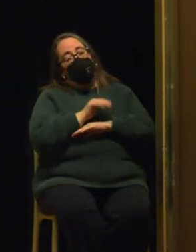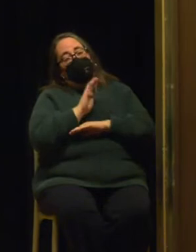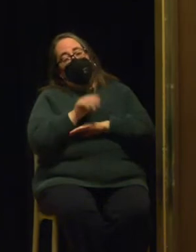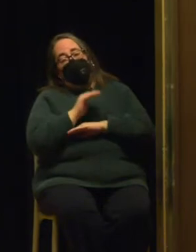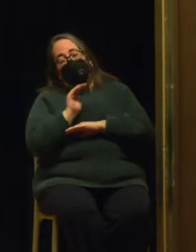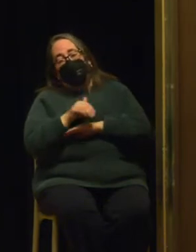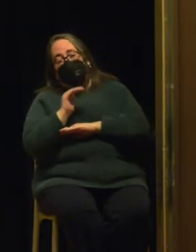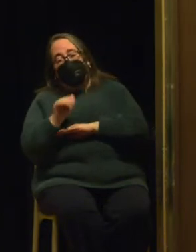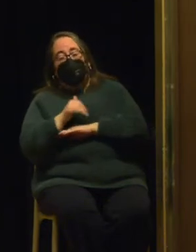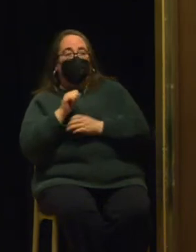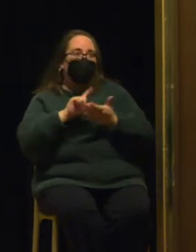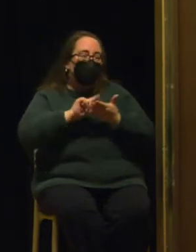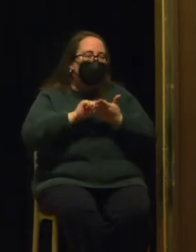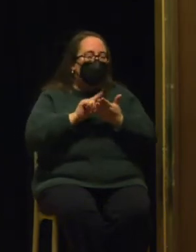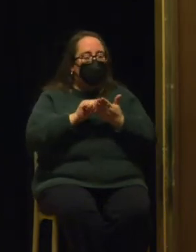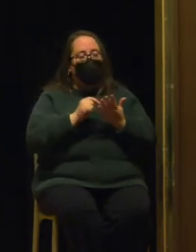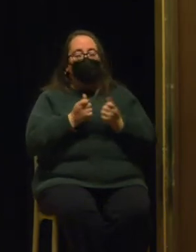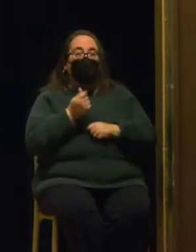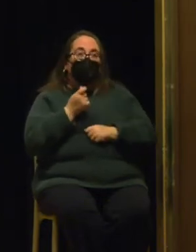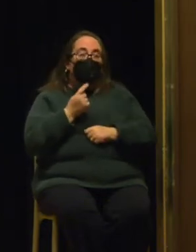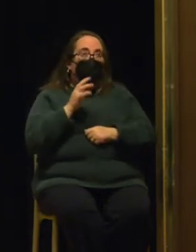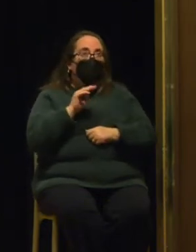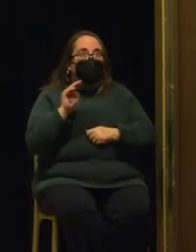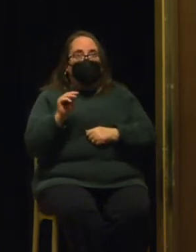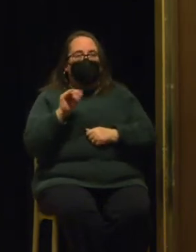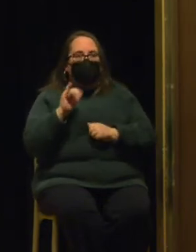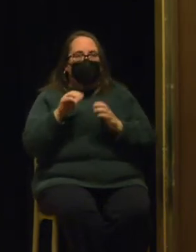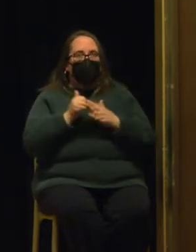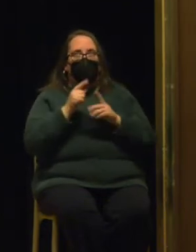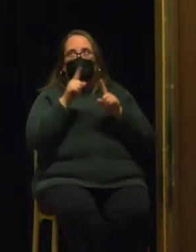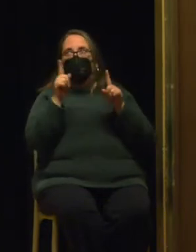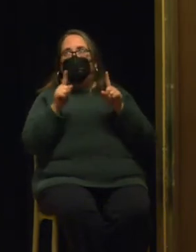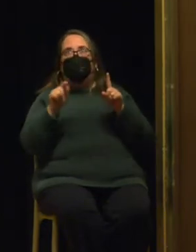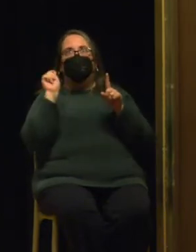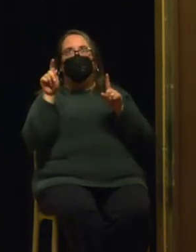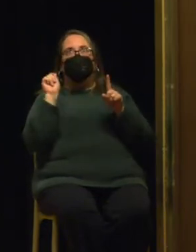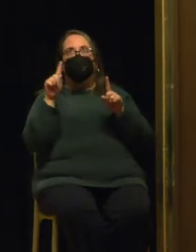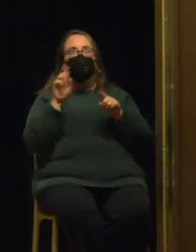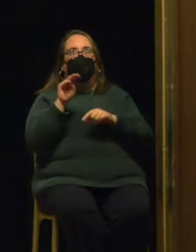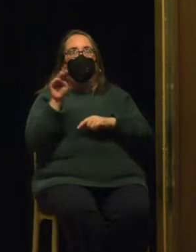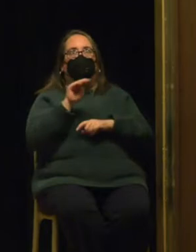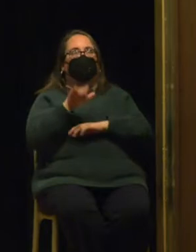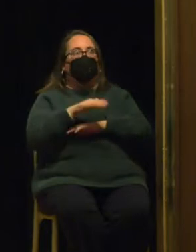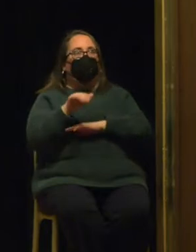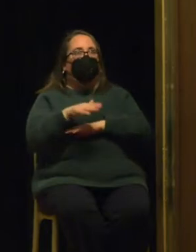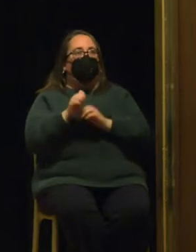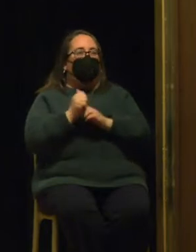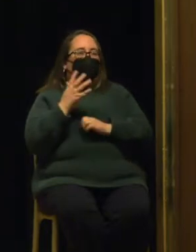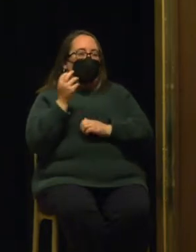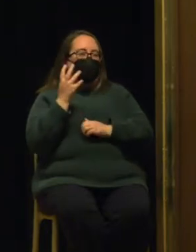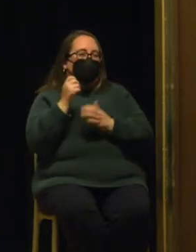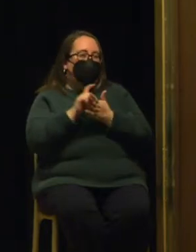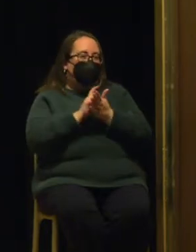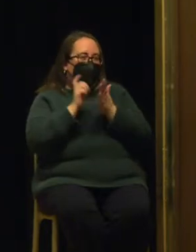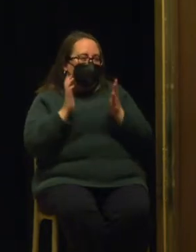the printer, living on M&Ms, because that's all they that's all they gave me late at night with our outside counsel. And so